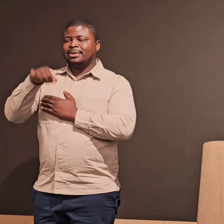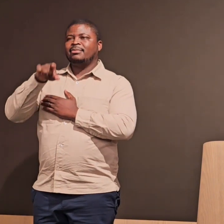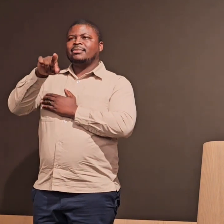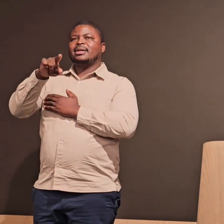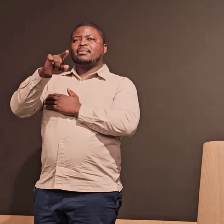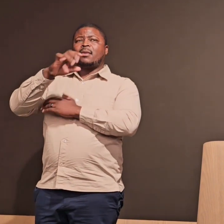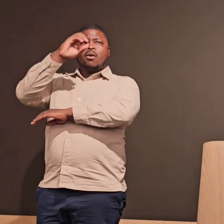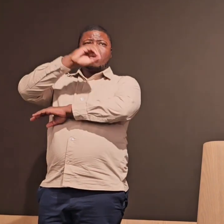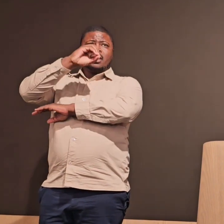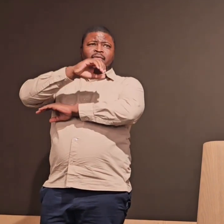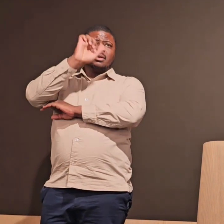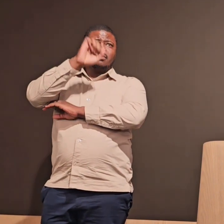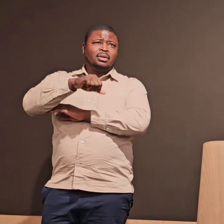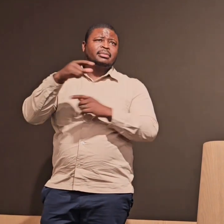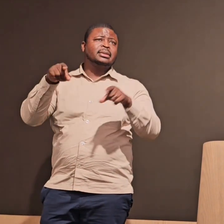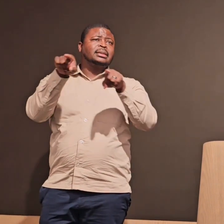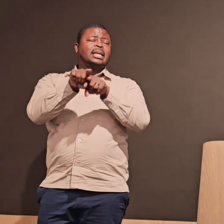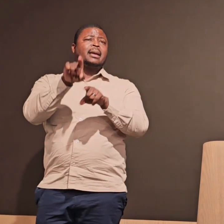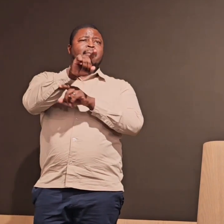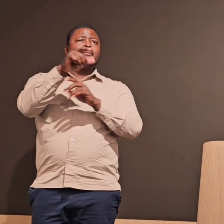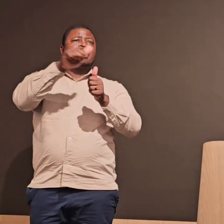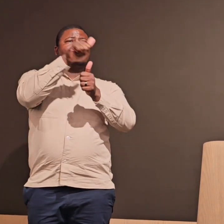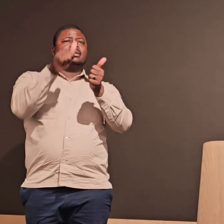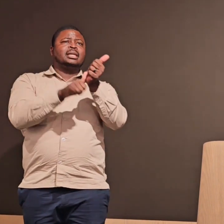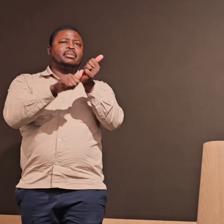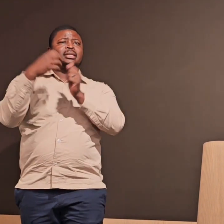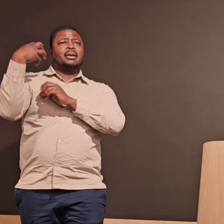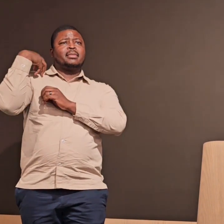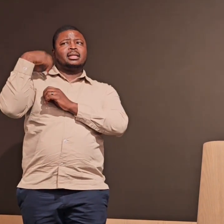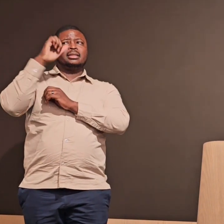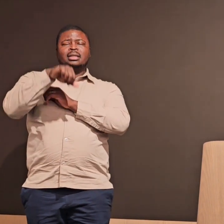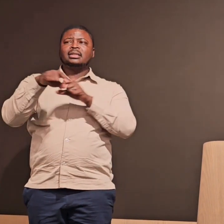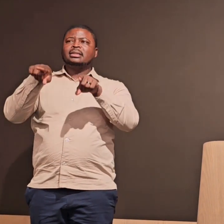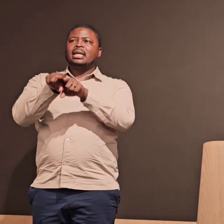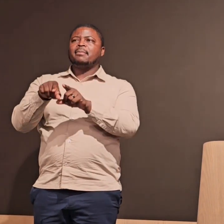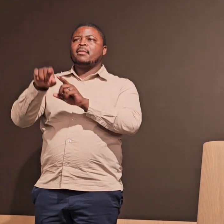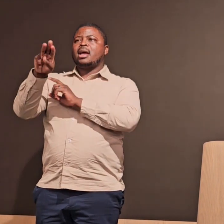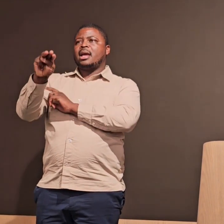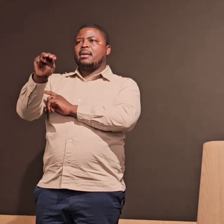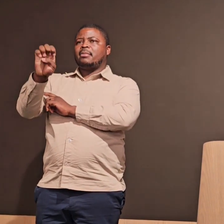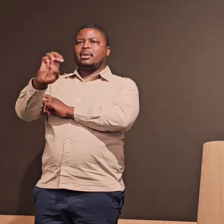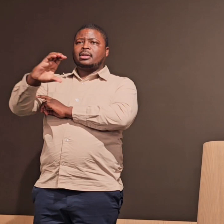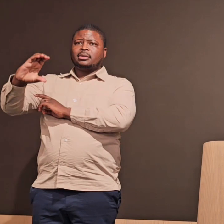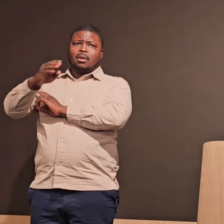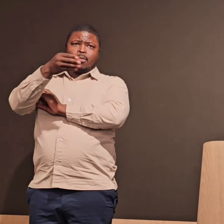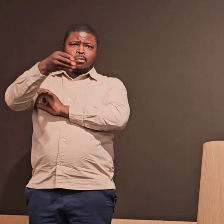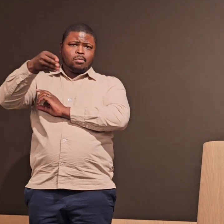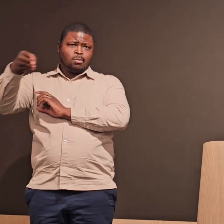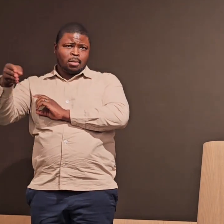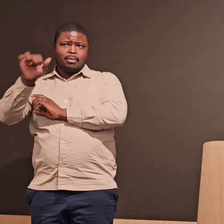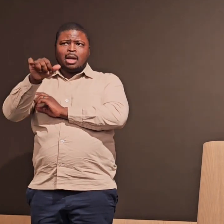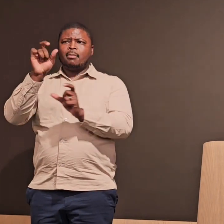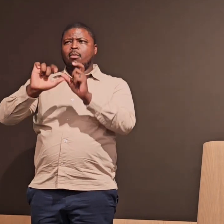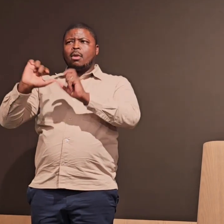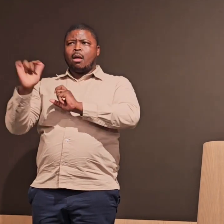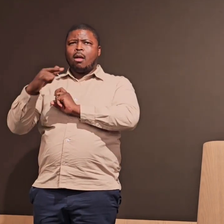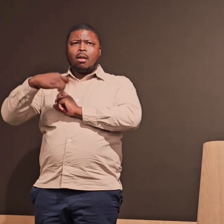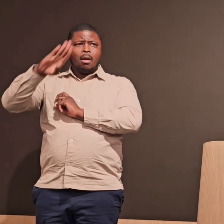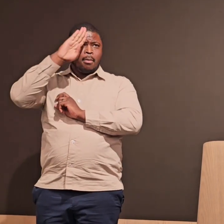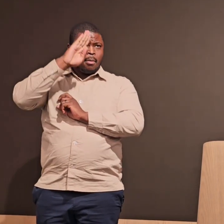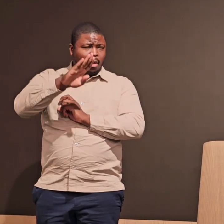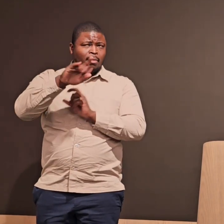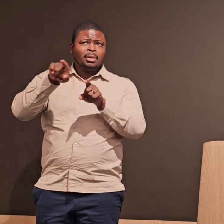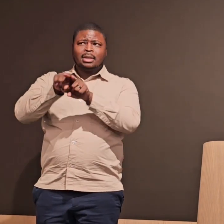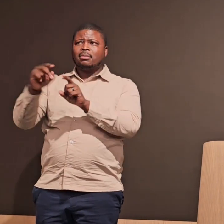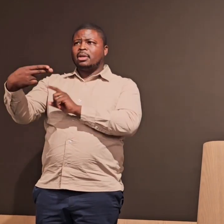Good afternoon, Honorable Deputy Minister, and the Honorable MECs, and the FAO country rep, and the